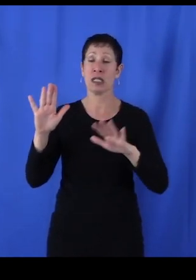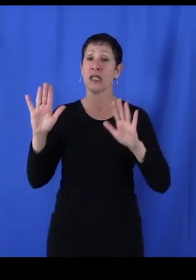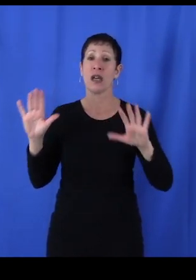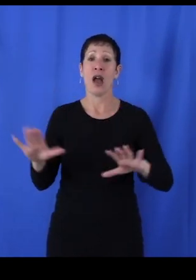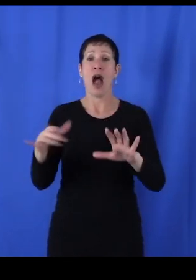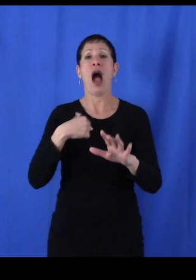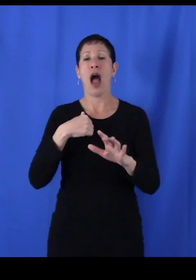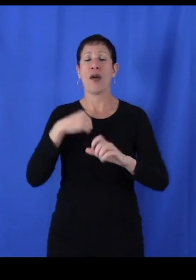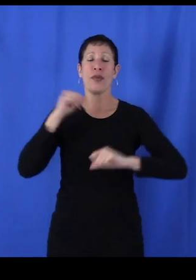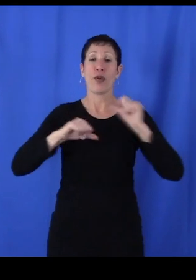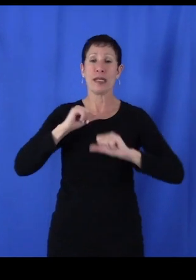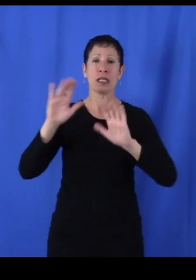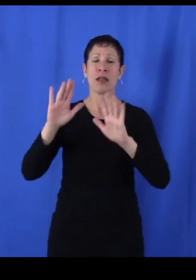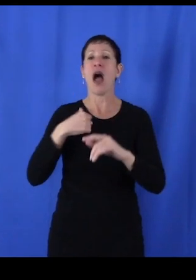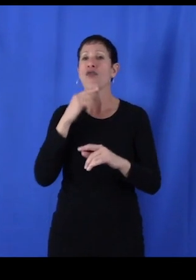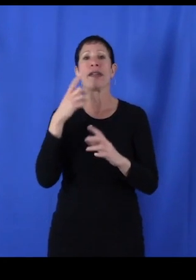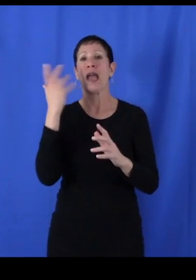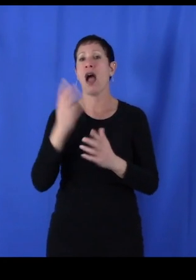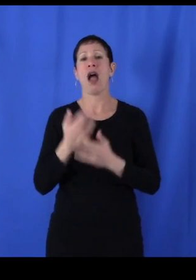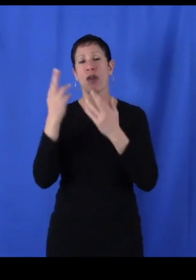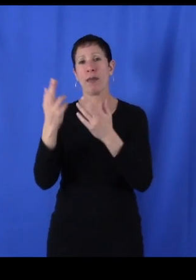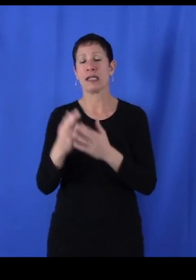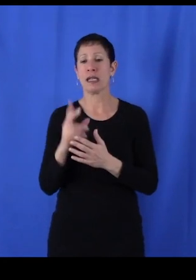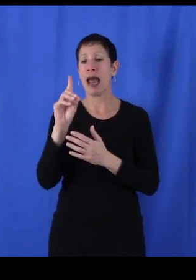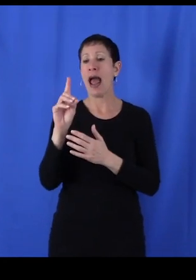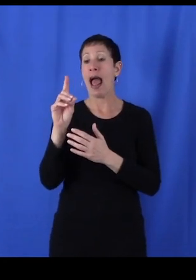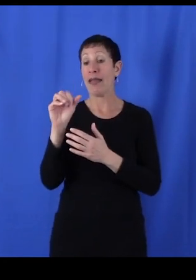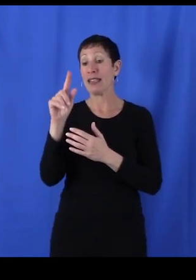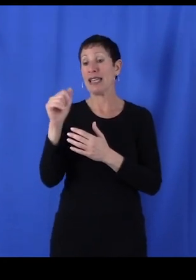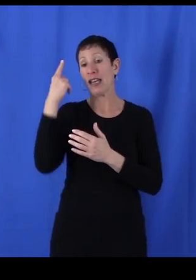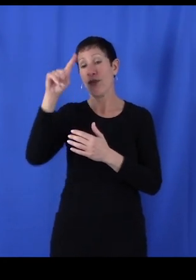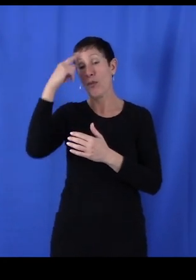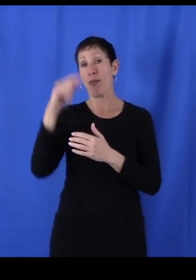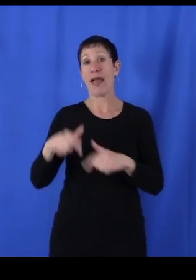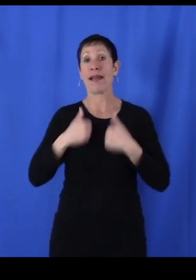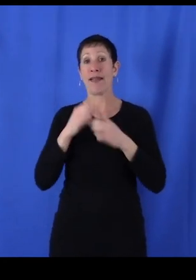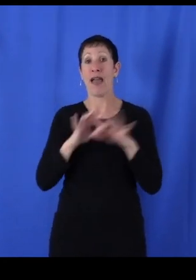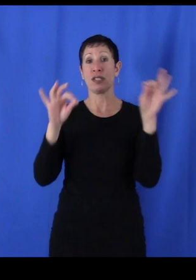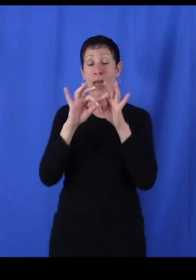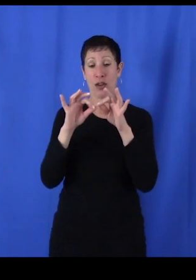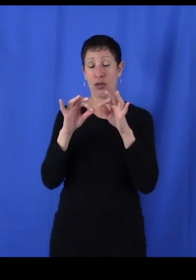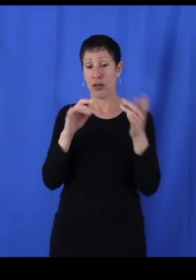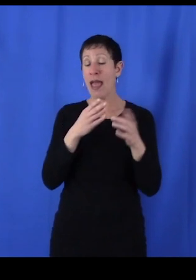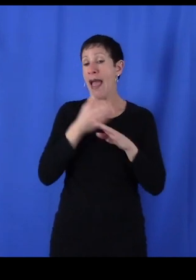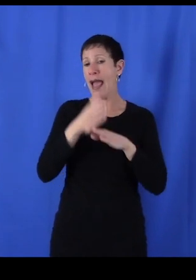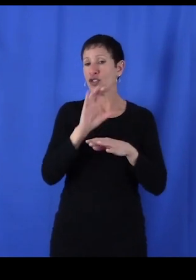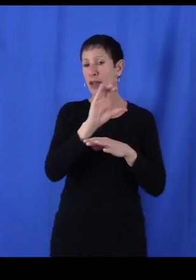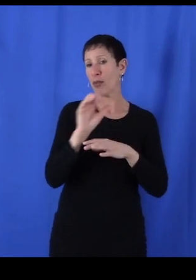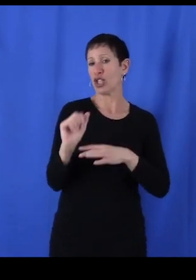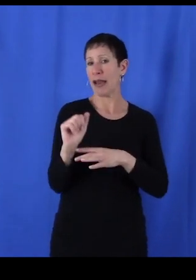highly recommend it. And data for Black Lives Matter has argued that in light of Cambridge